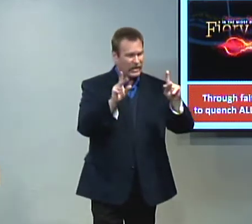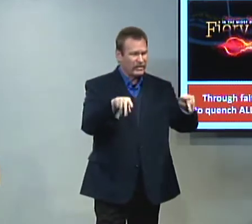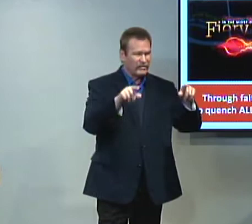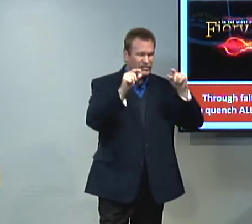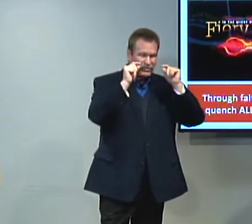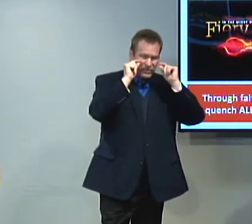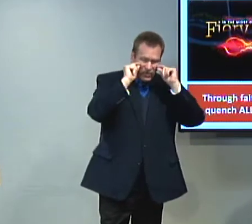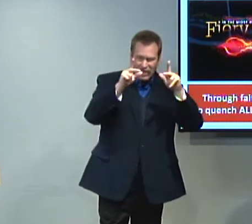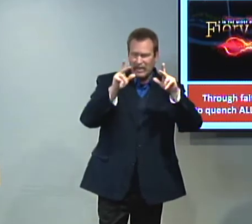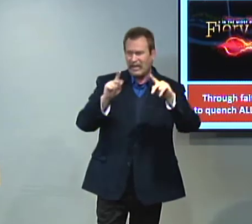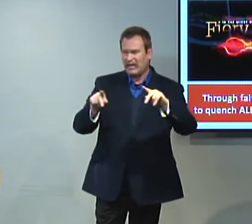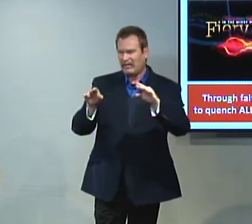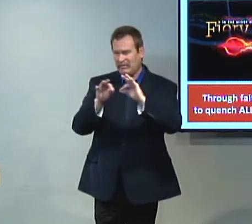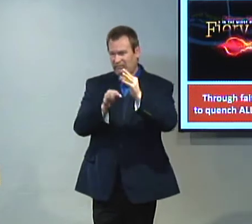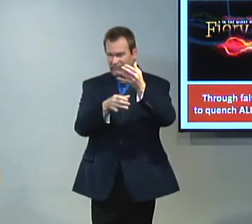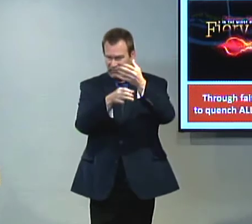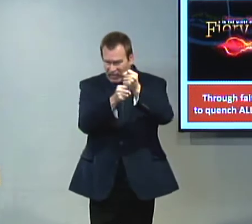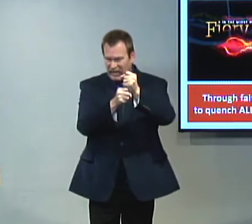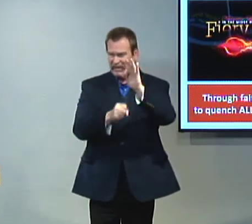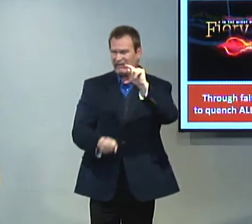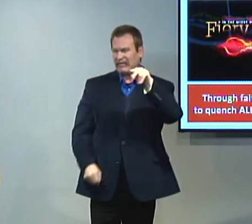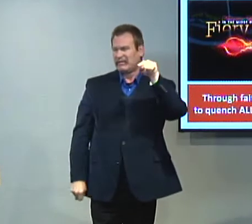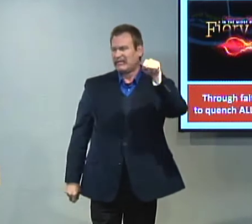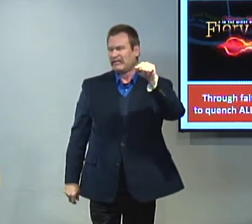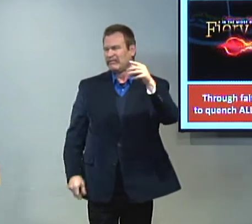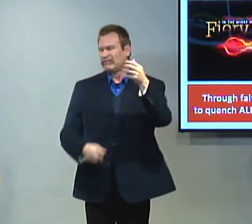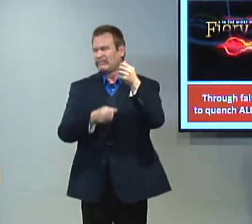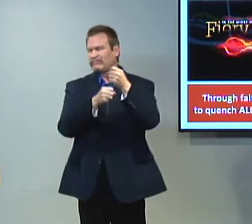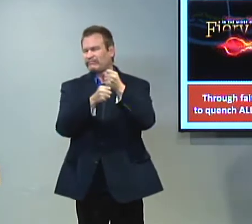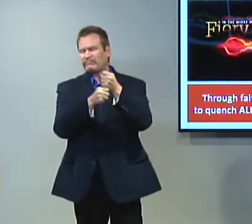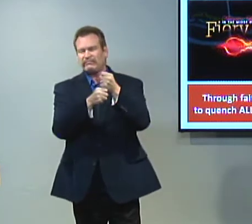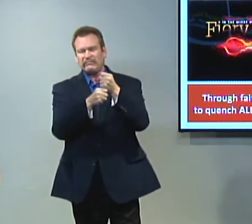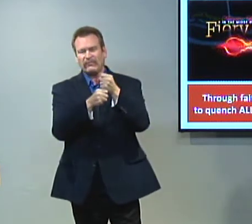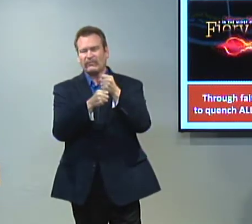tired. It's like, be awake. Keep your faith strong.